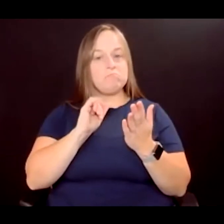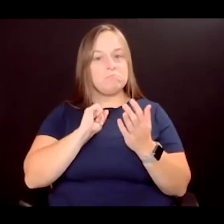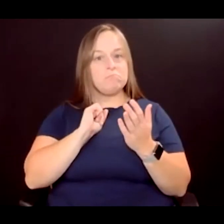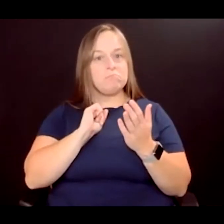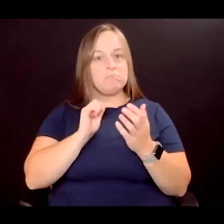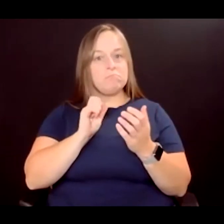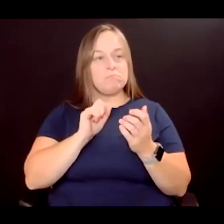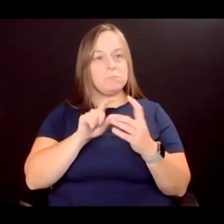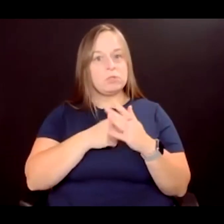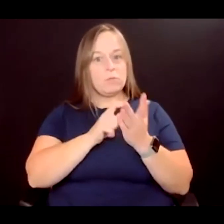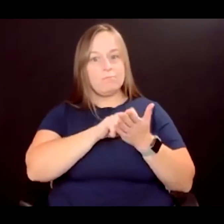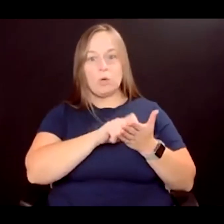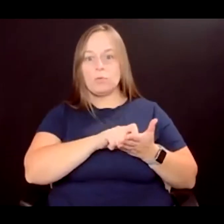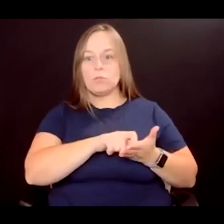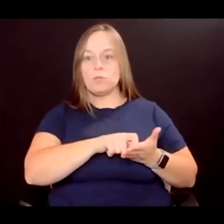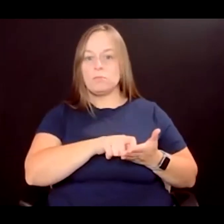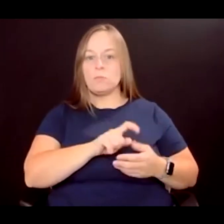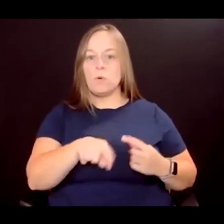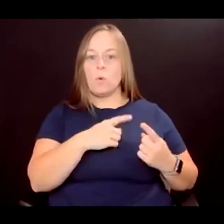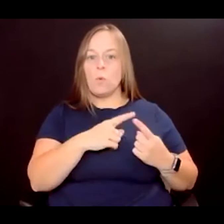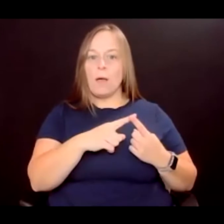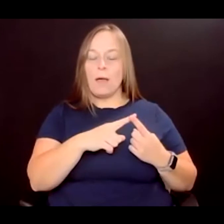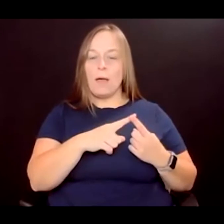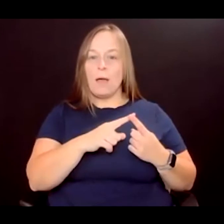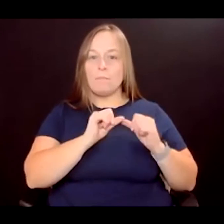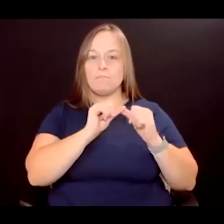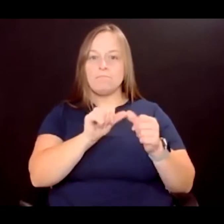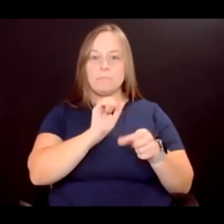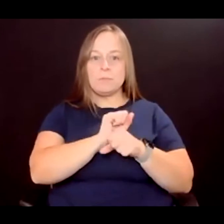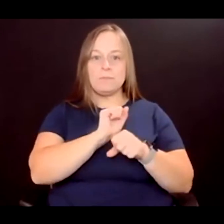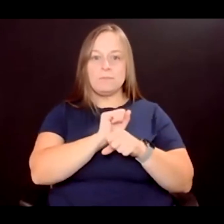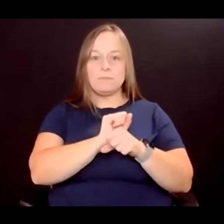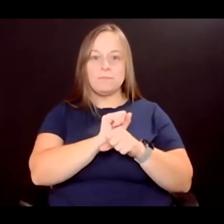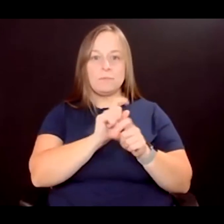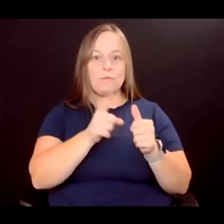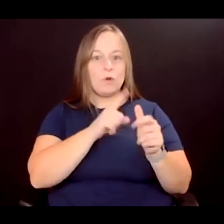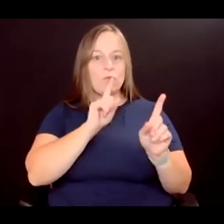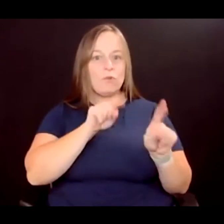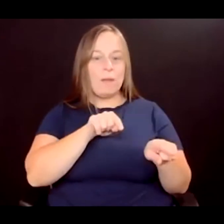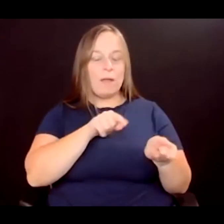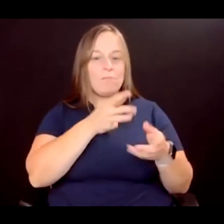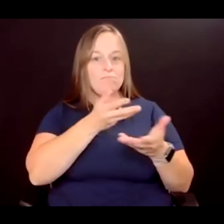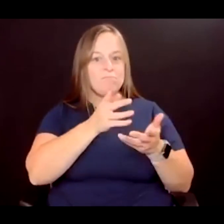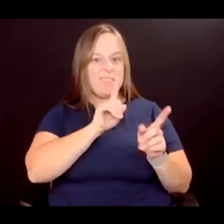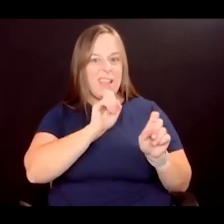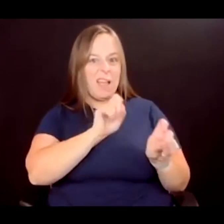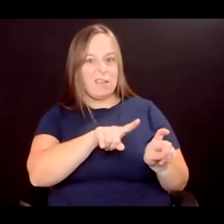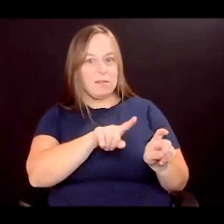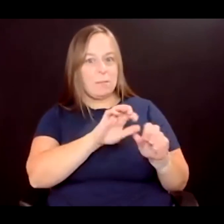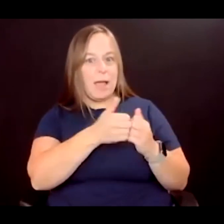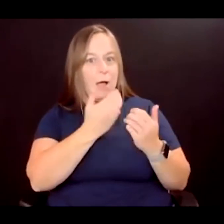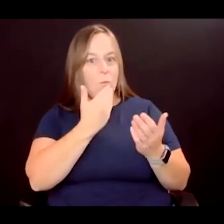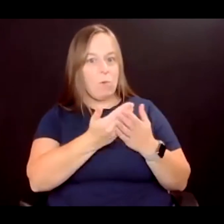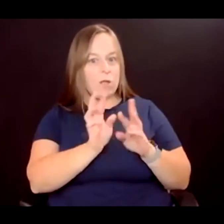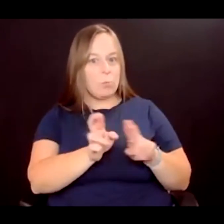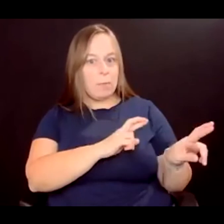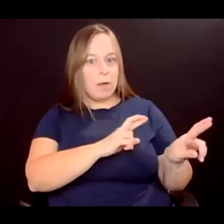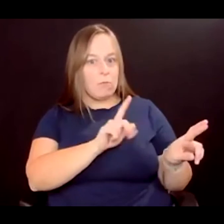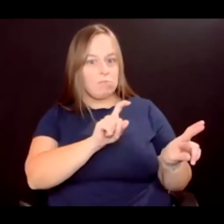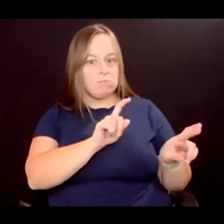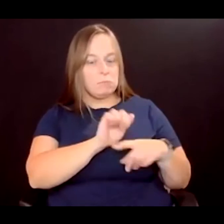with disabilities, you know, for instance, the deaf community. And, you know, I